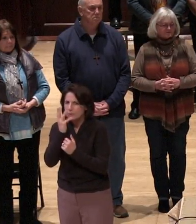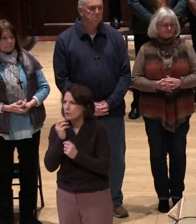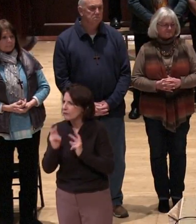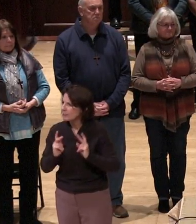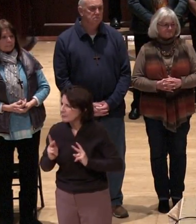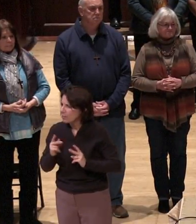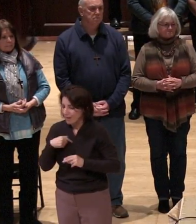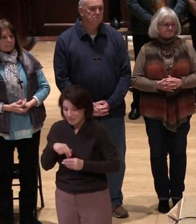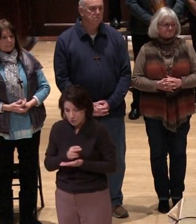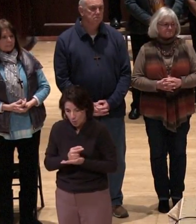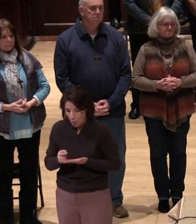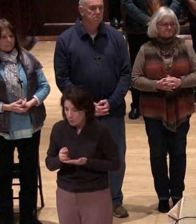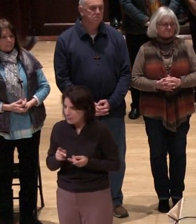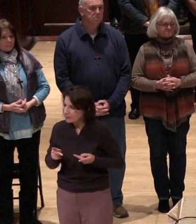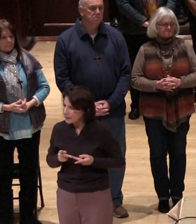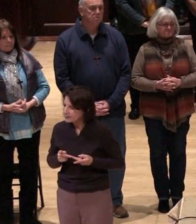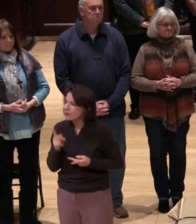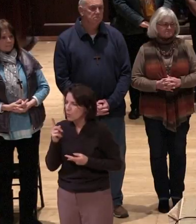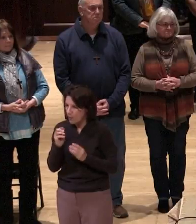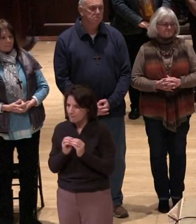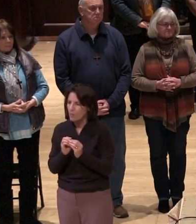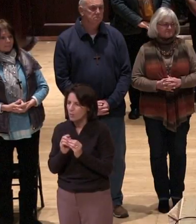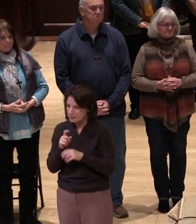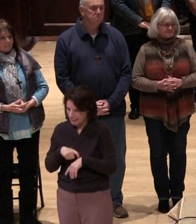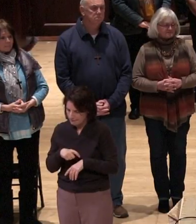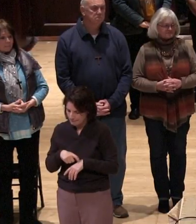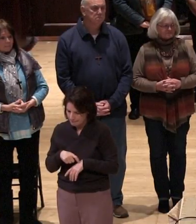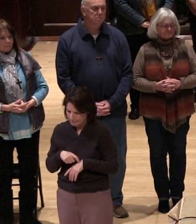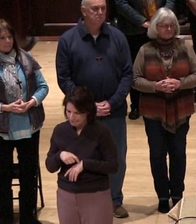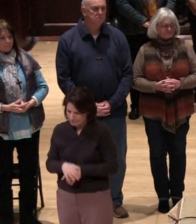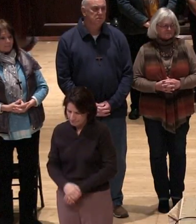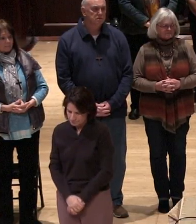holy place one more time.